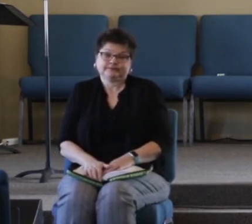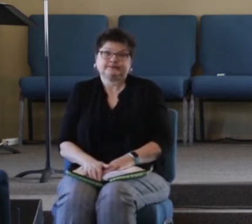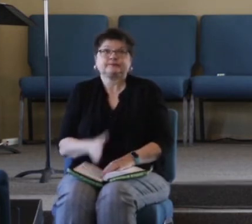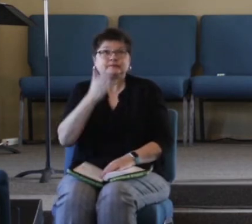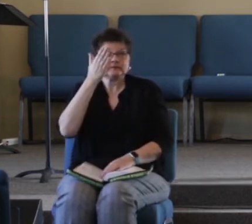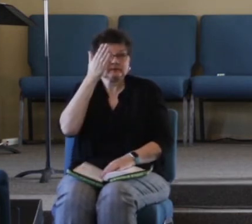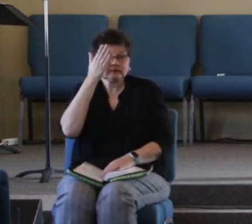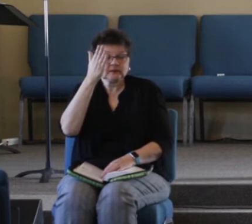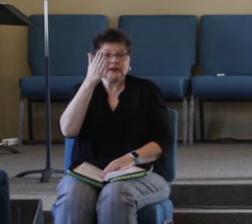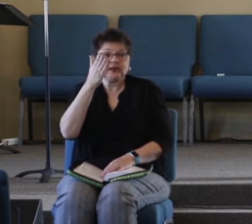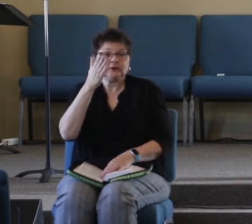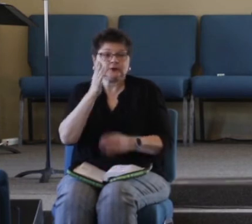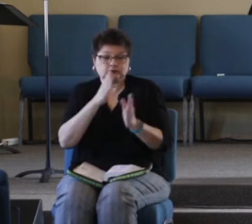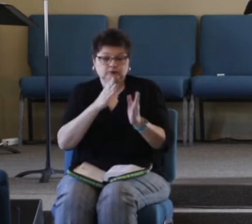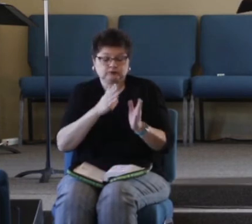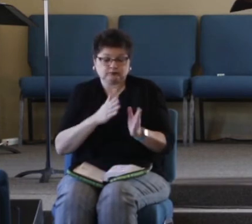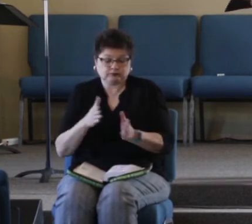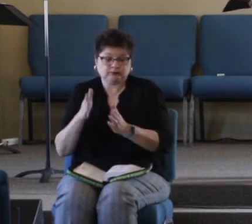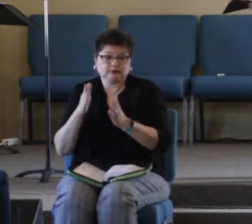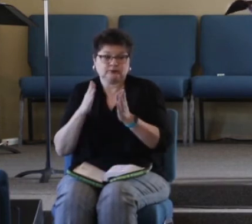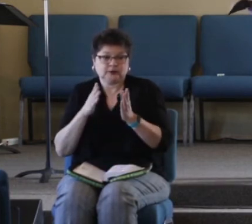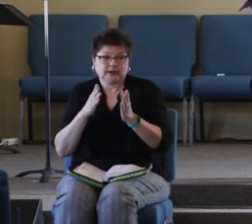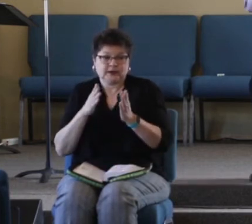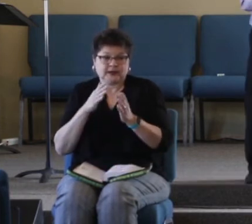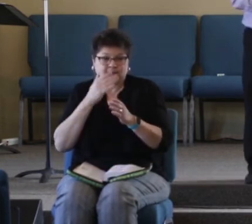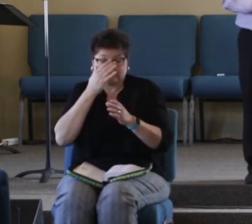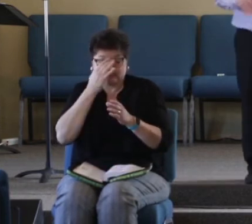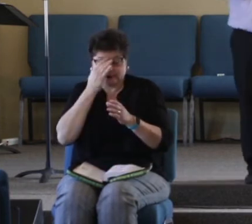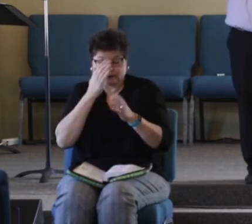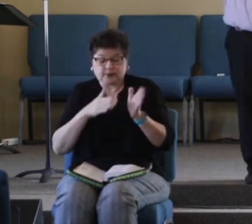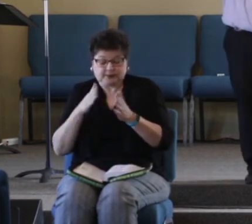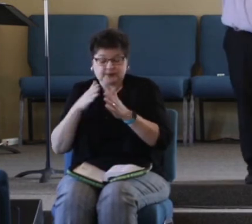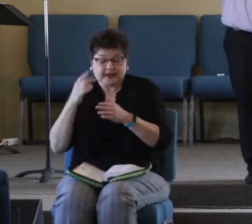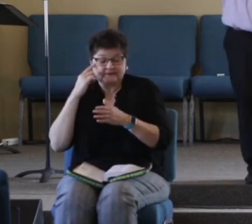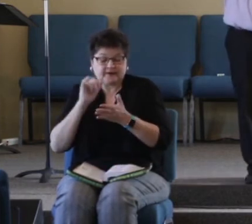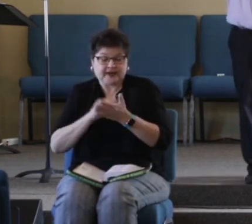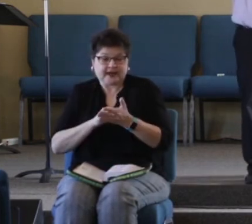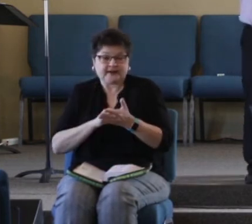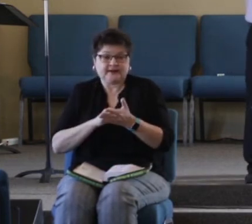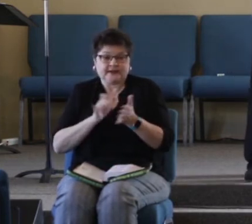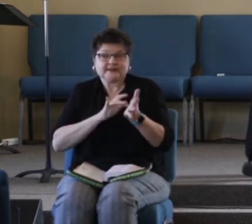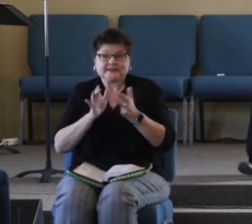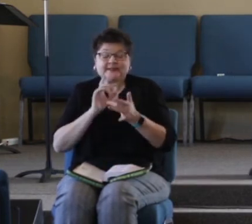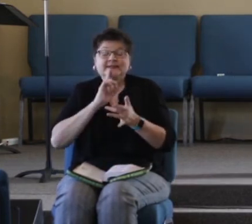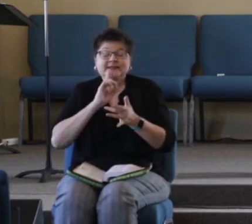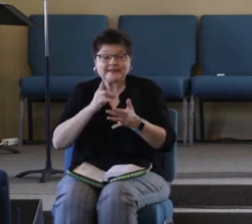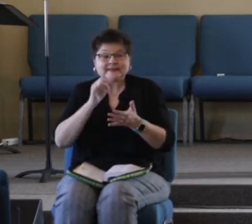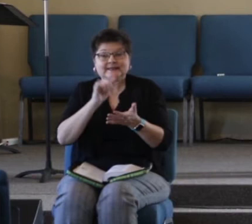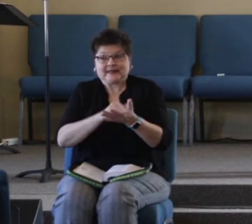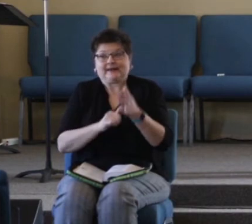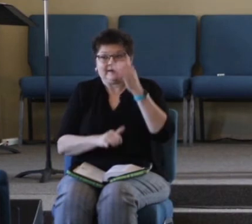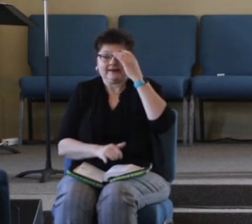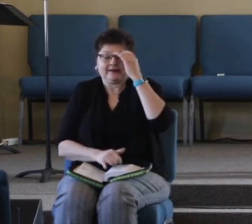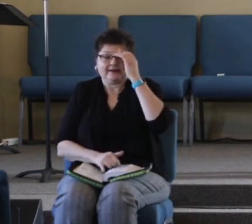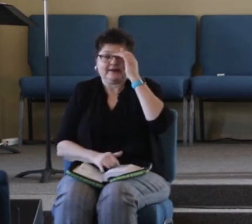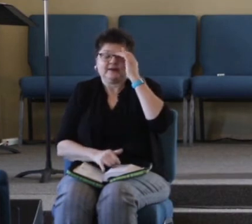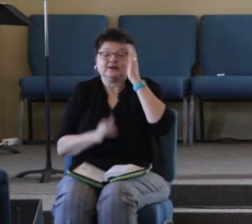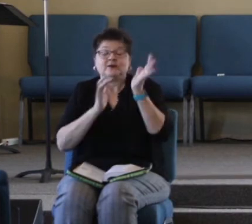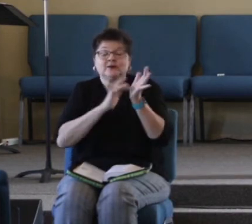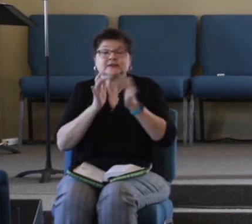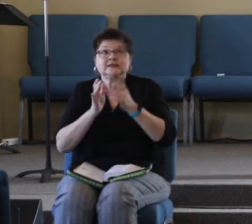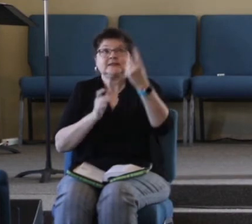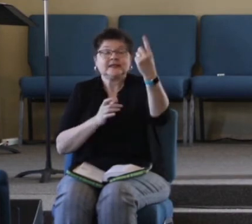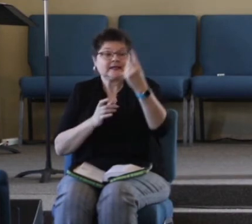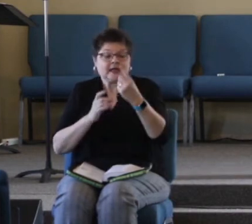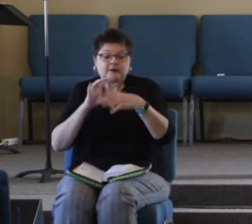He was prepped for that. He is that. Because we can't forget that Jesus came in the flesh. He was